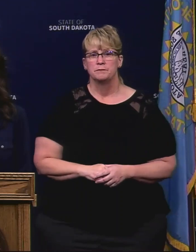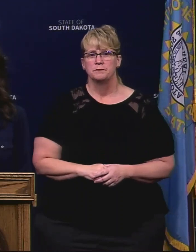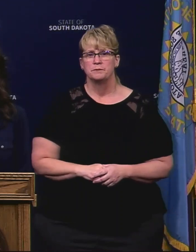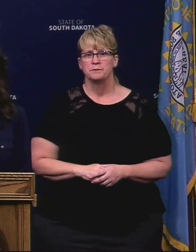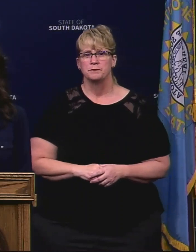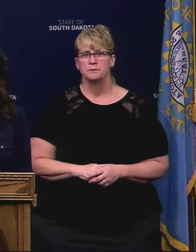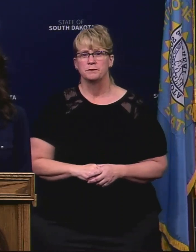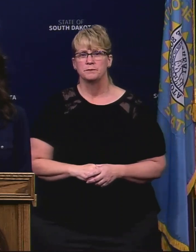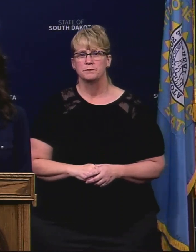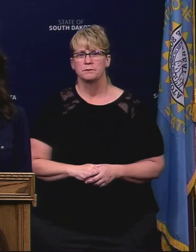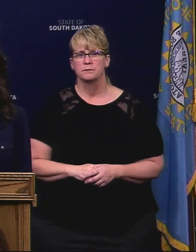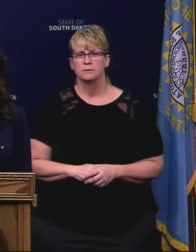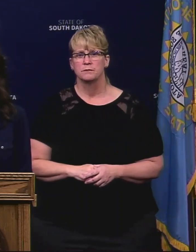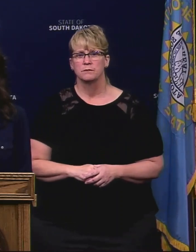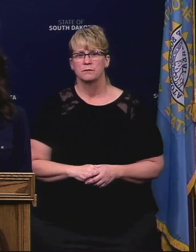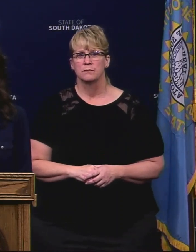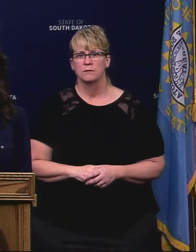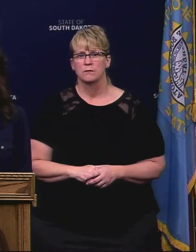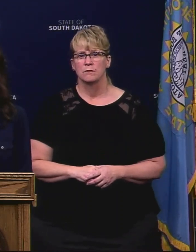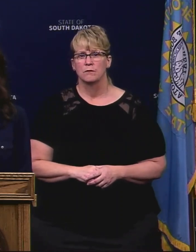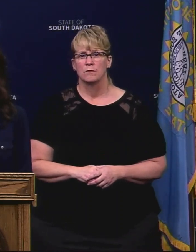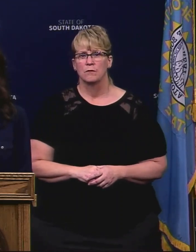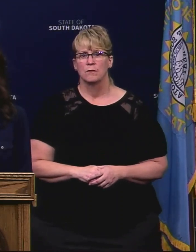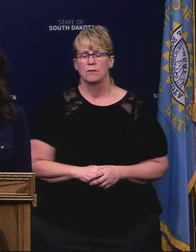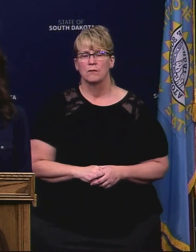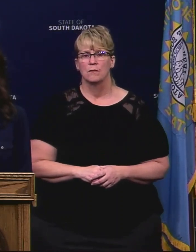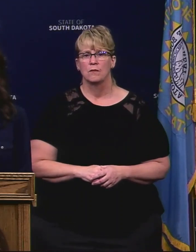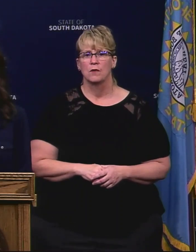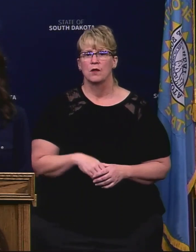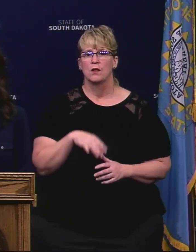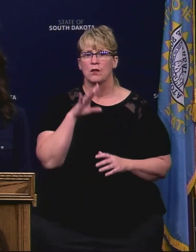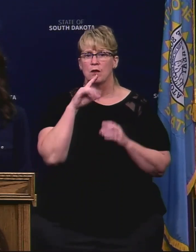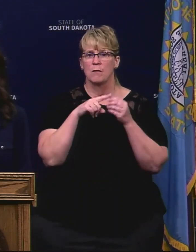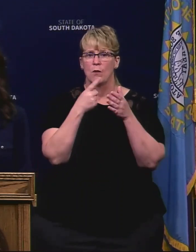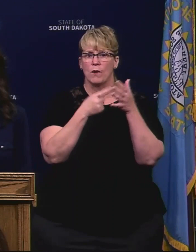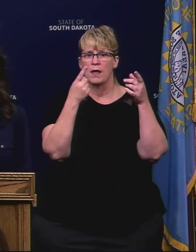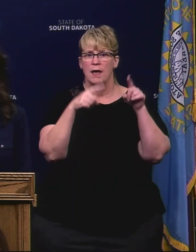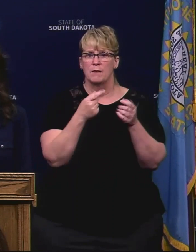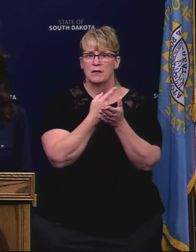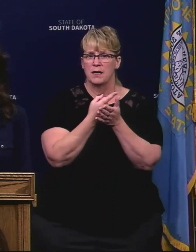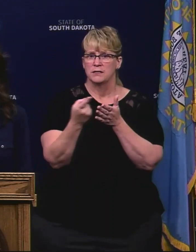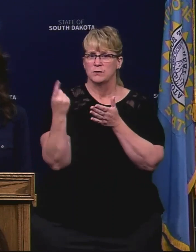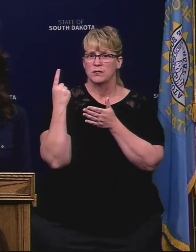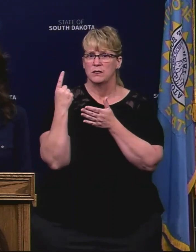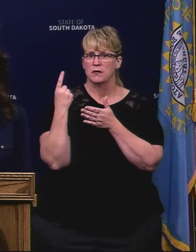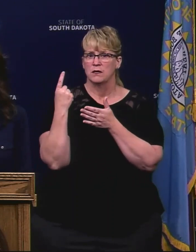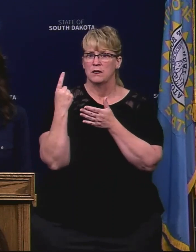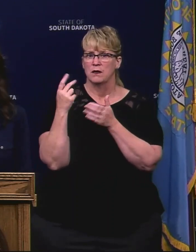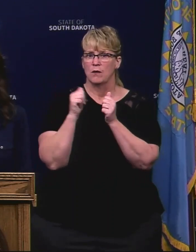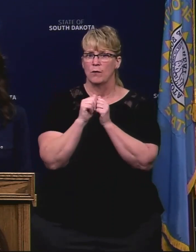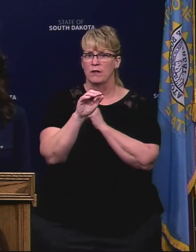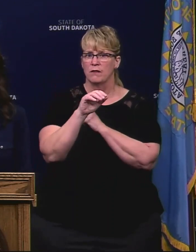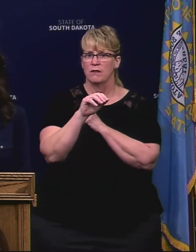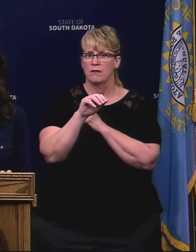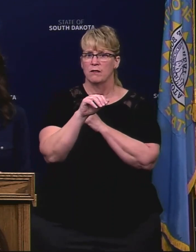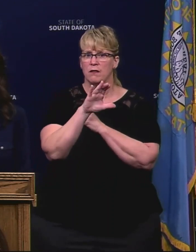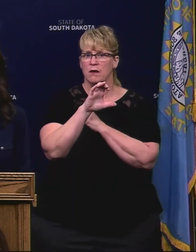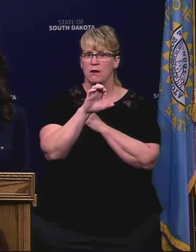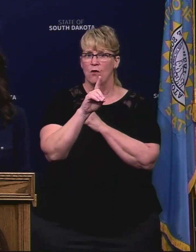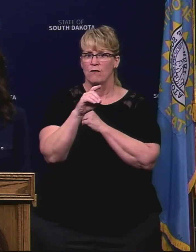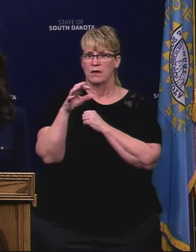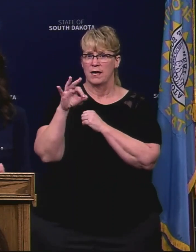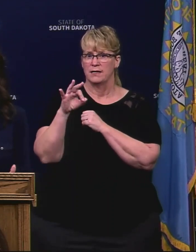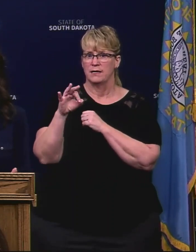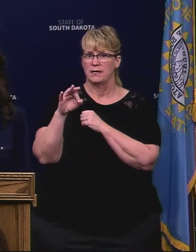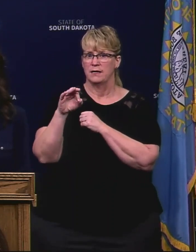Given the news that came out last week about the COVID-19 app, have you downloaded it on your phone? And secondly, do you